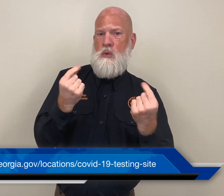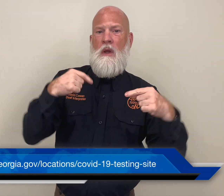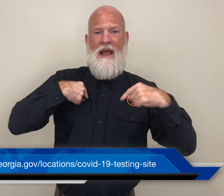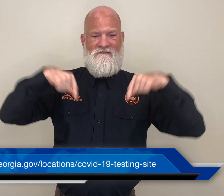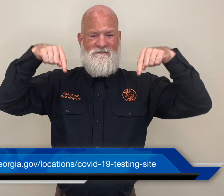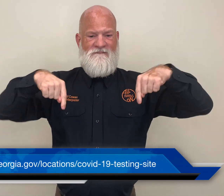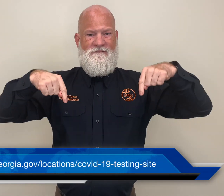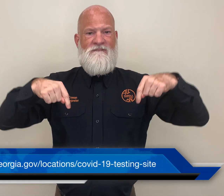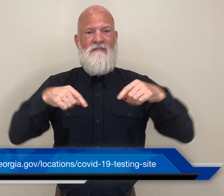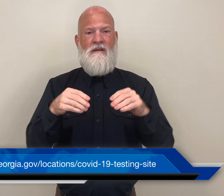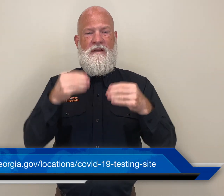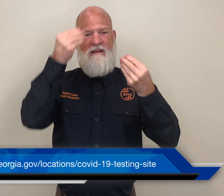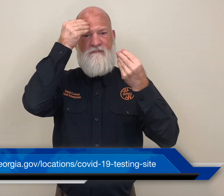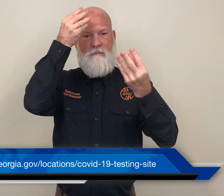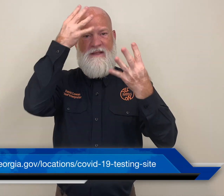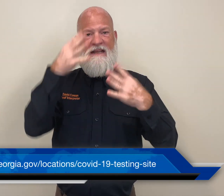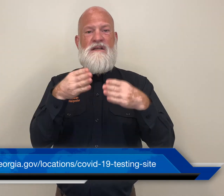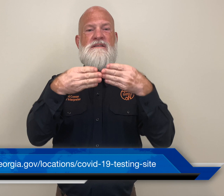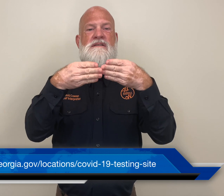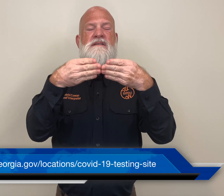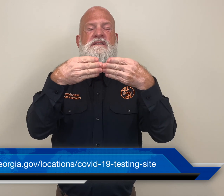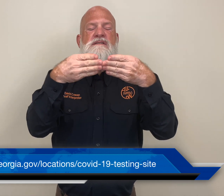by the Department of Public Health.